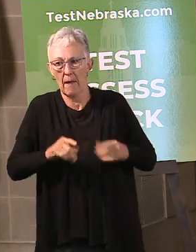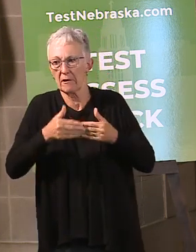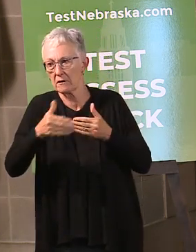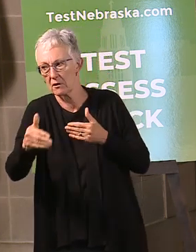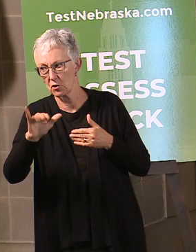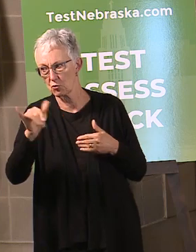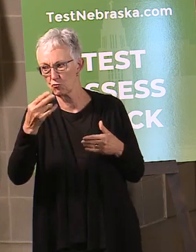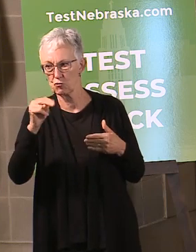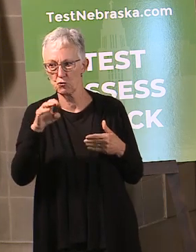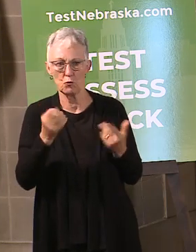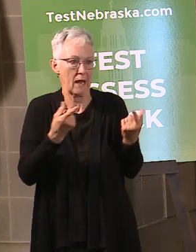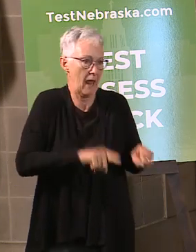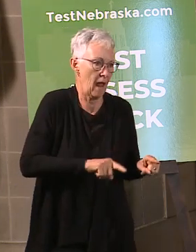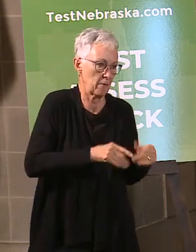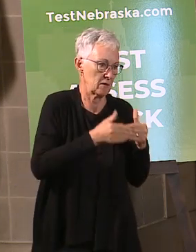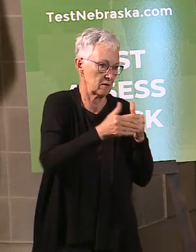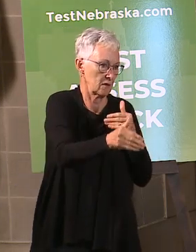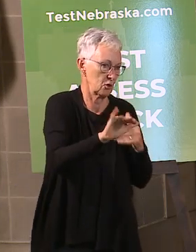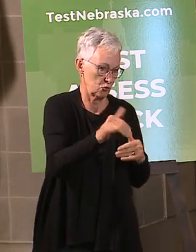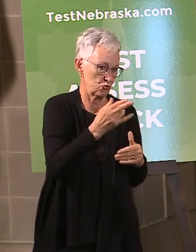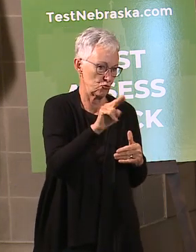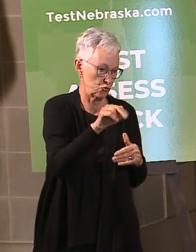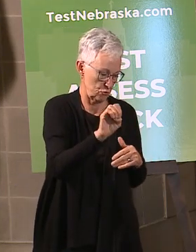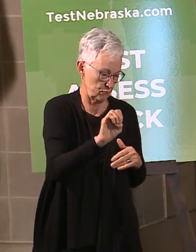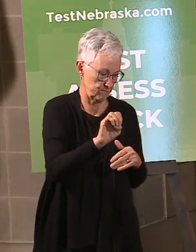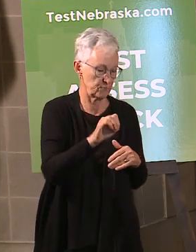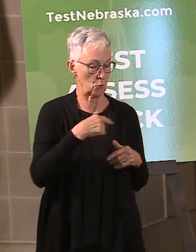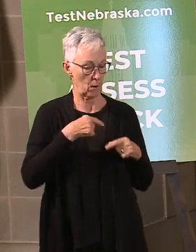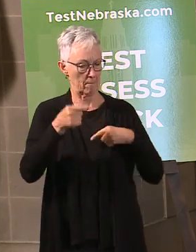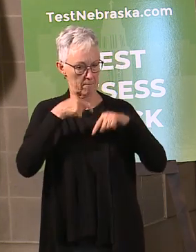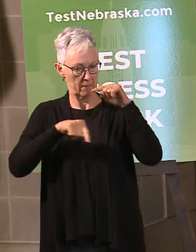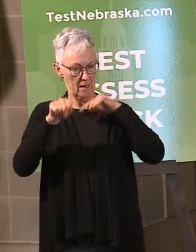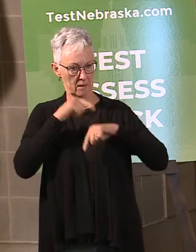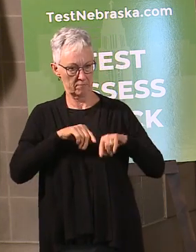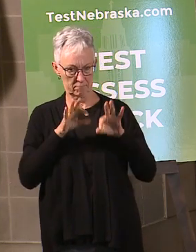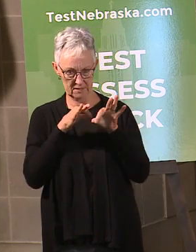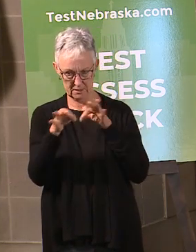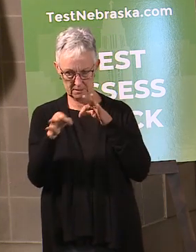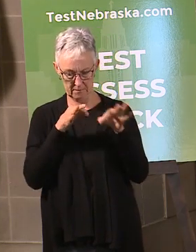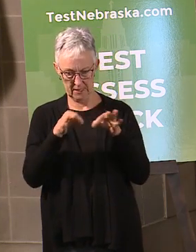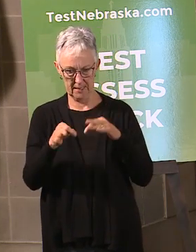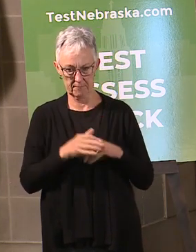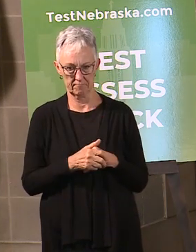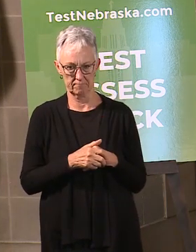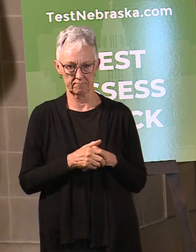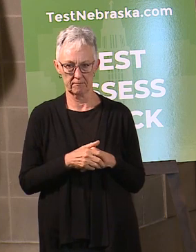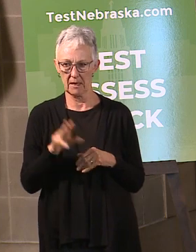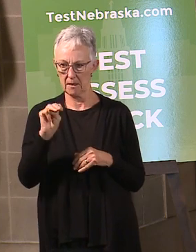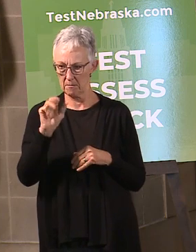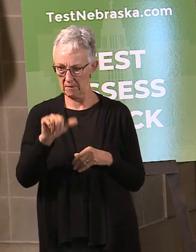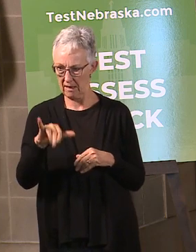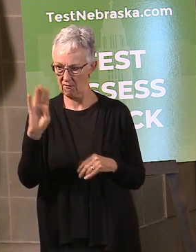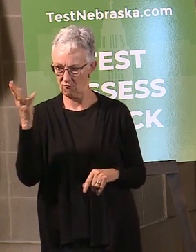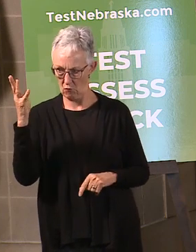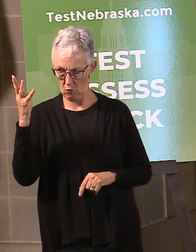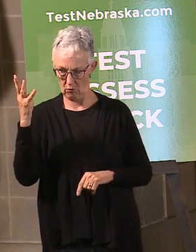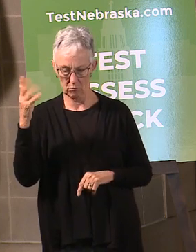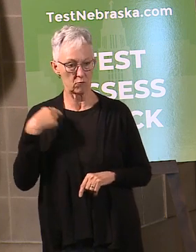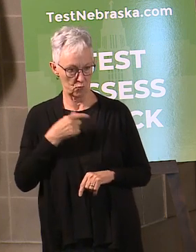take a step back to the beginning of May. May 4th, we started loosening restrictions in many of the counties across the